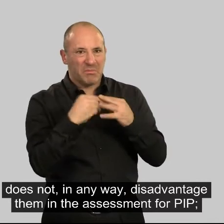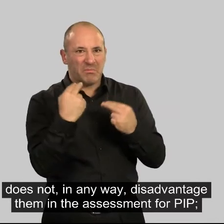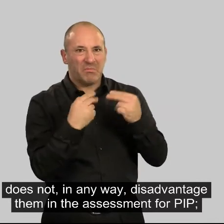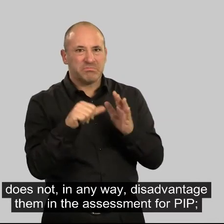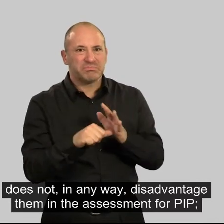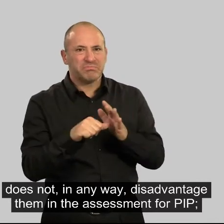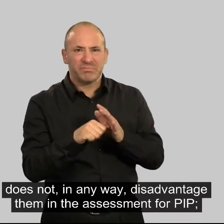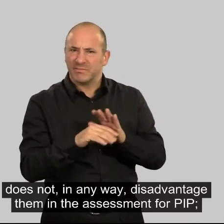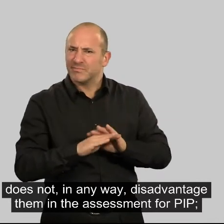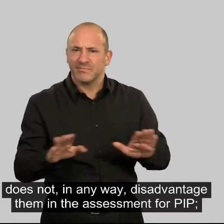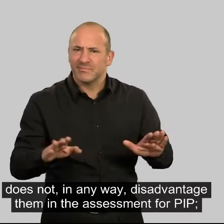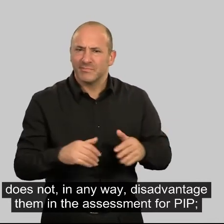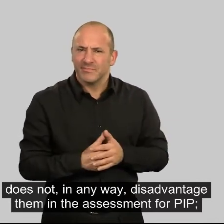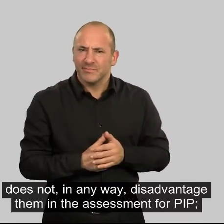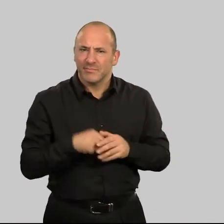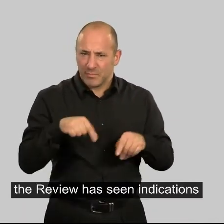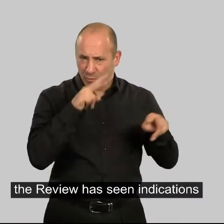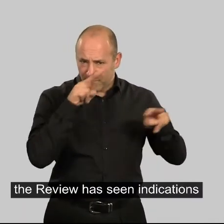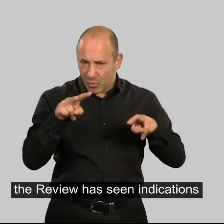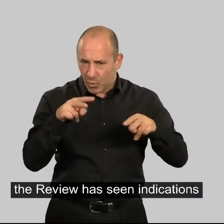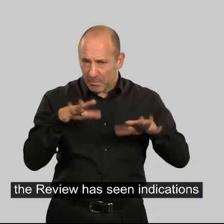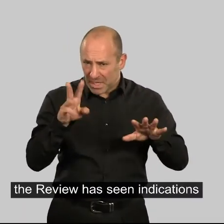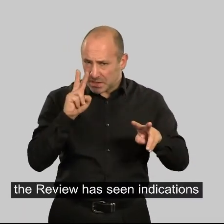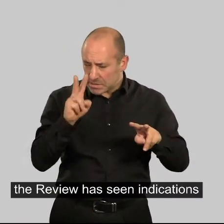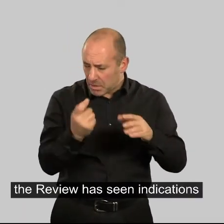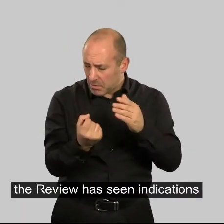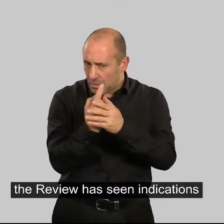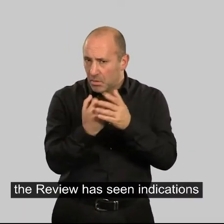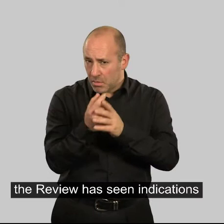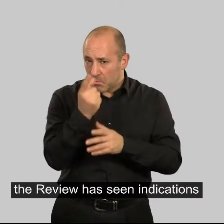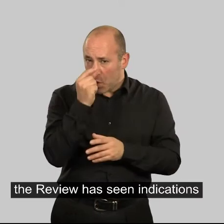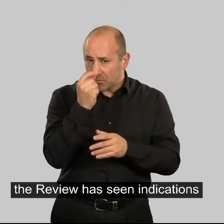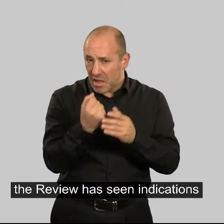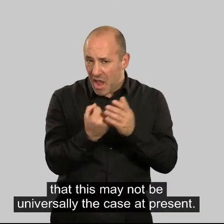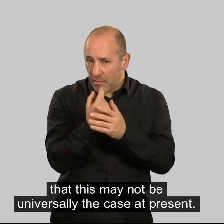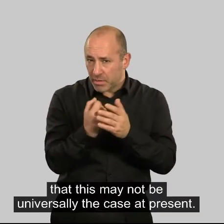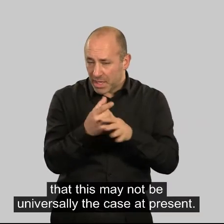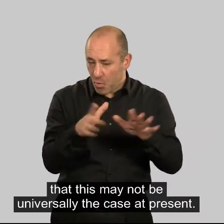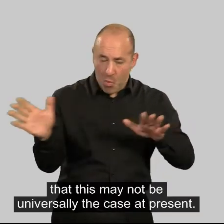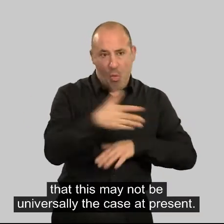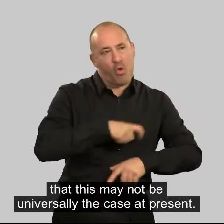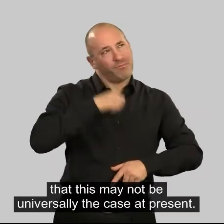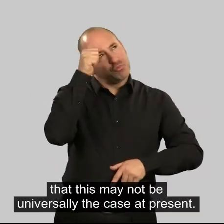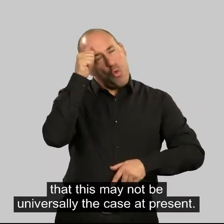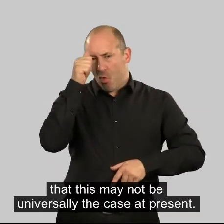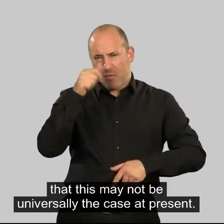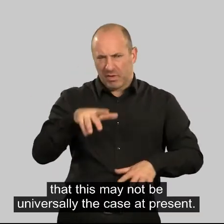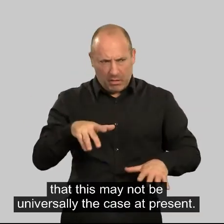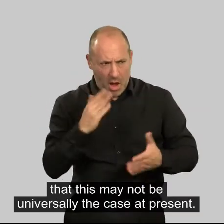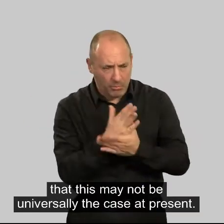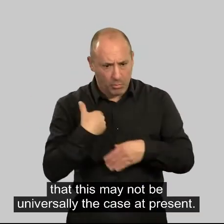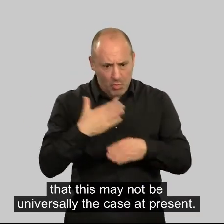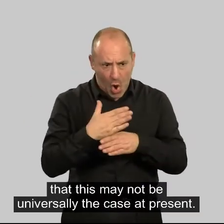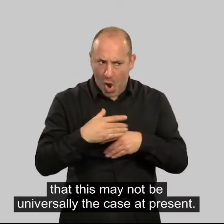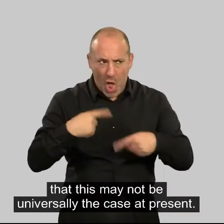disadvantage them in the assessment for PIP. The review has seen indications that this may not be universally